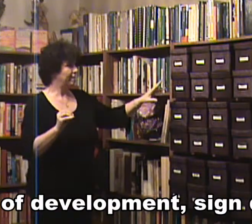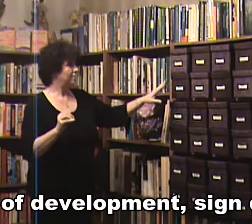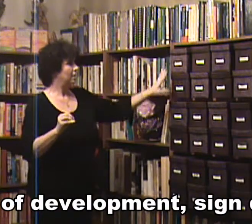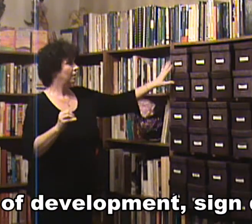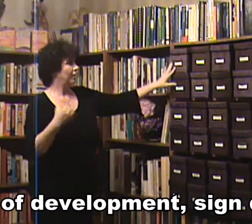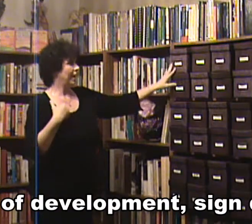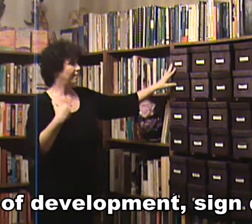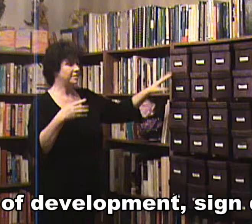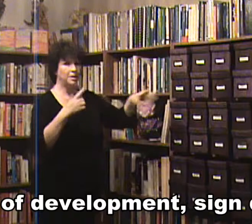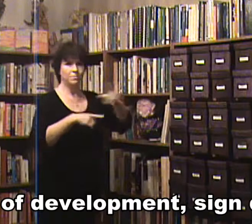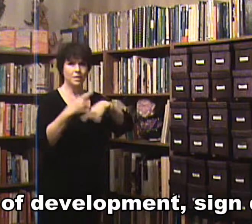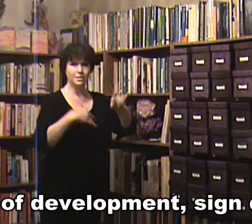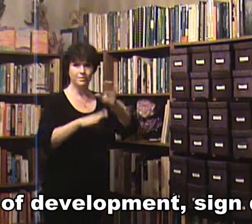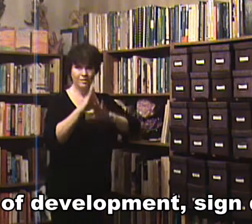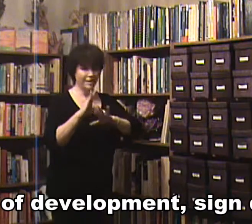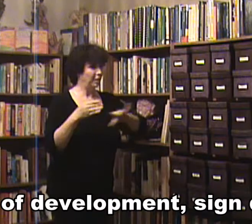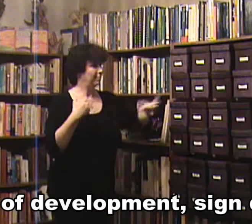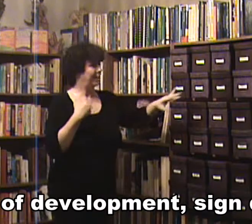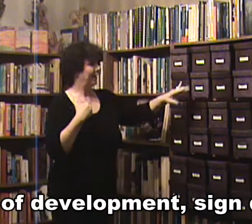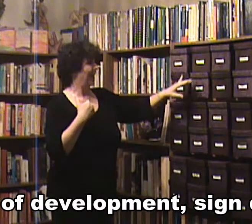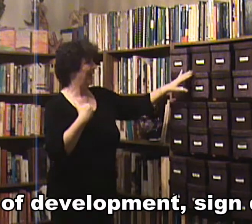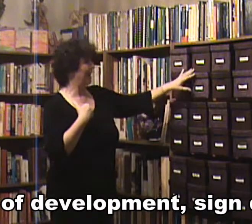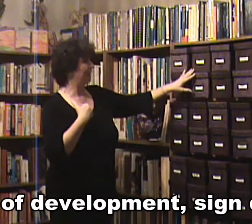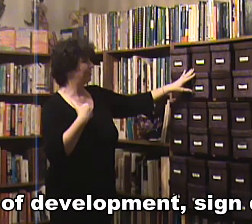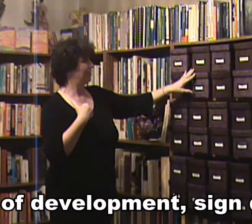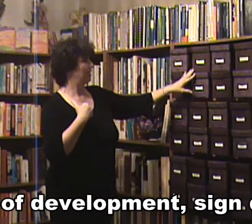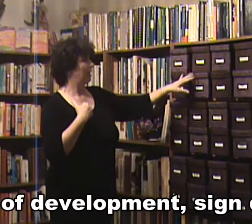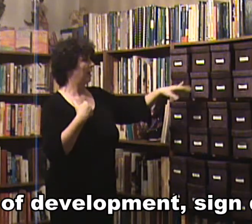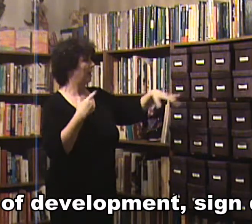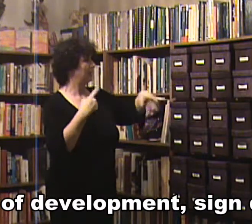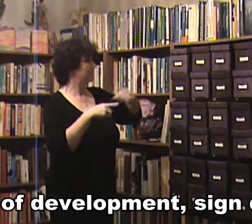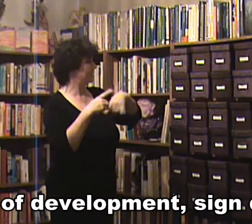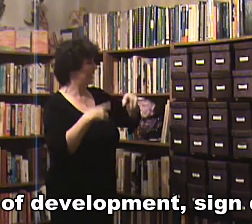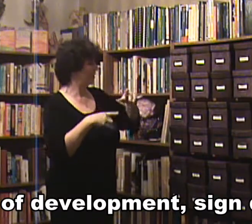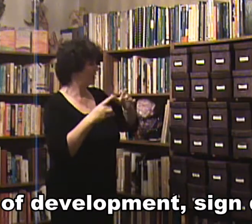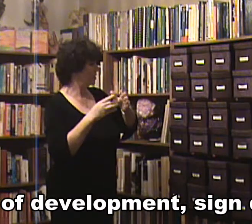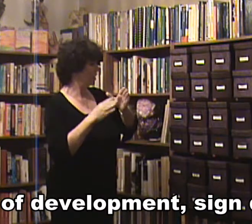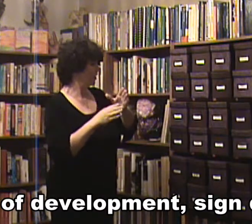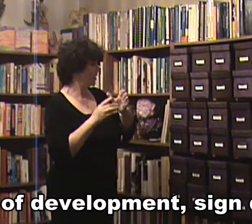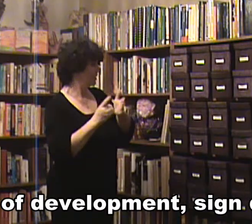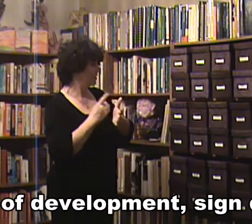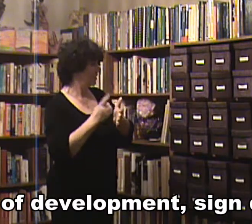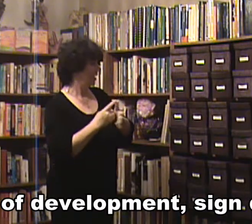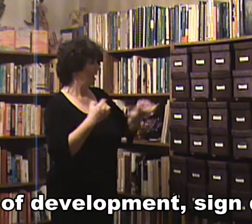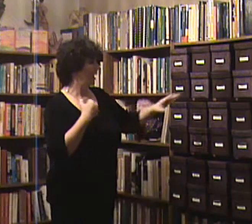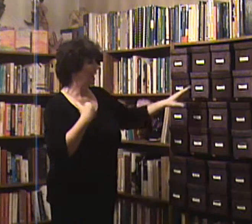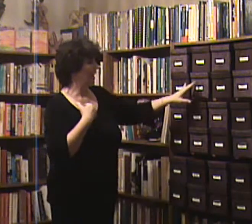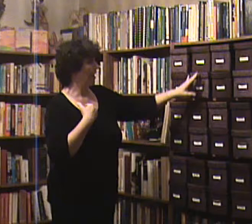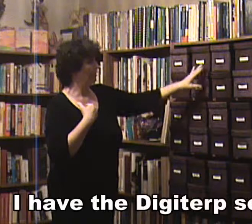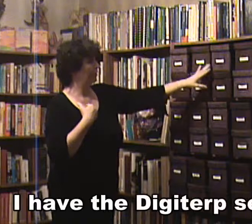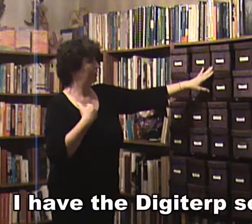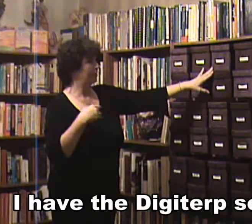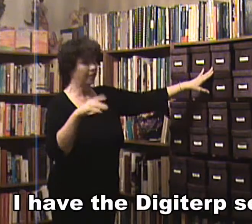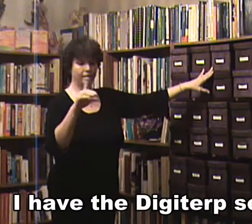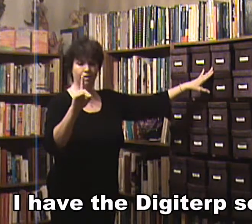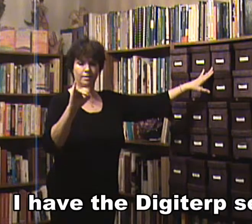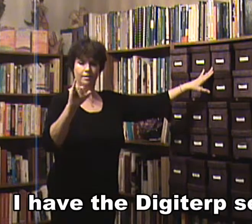companies. I have some signs of development. I have the sign dictionaries. I have the